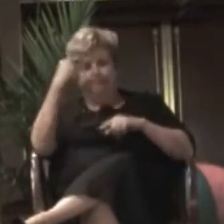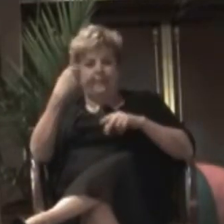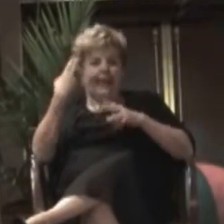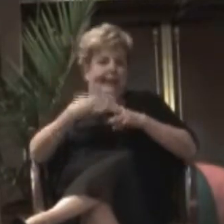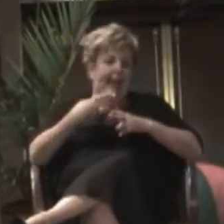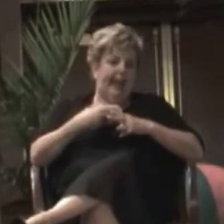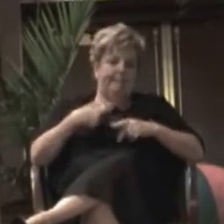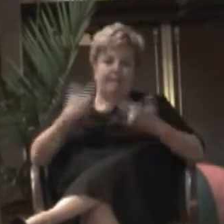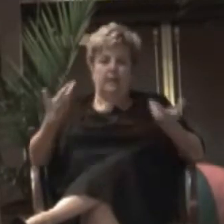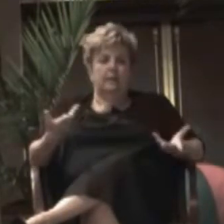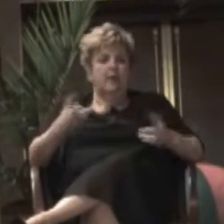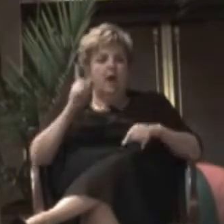one.